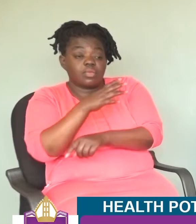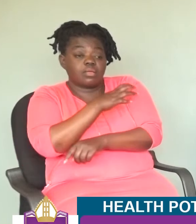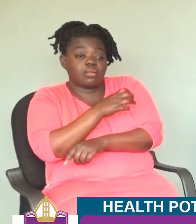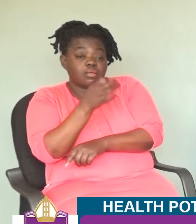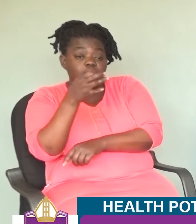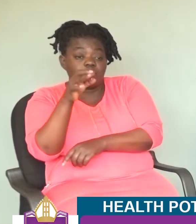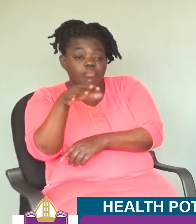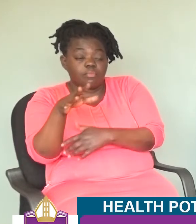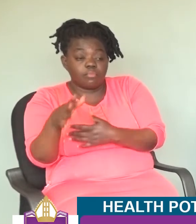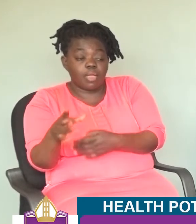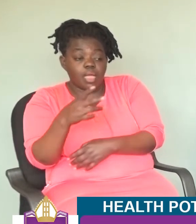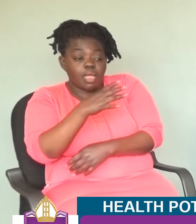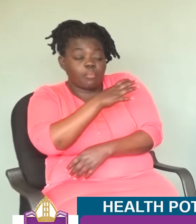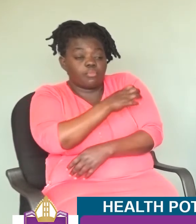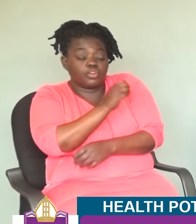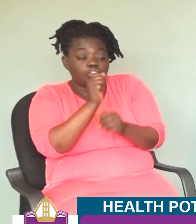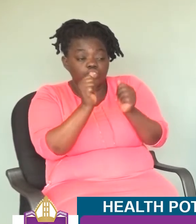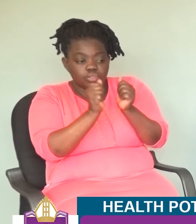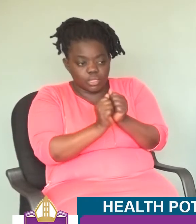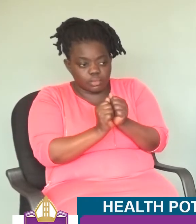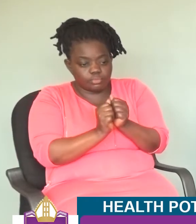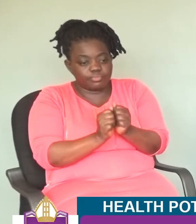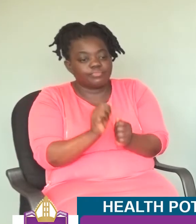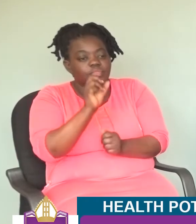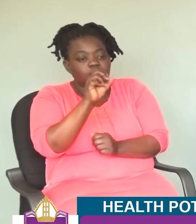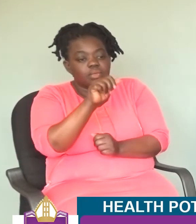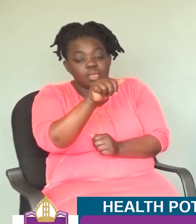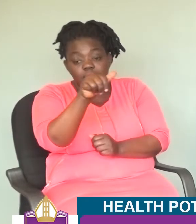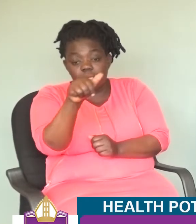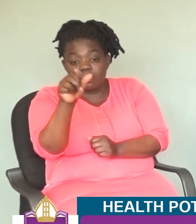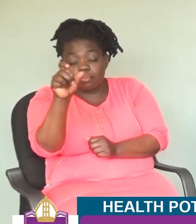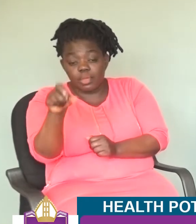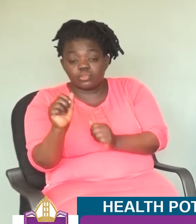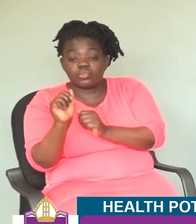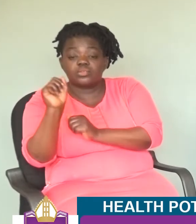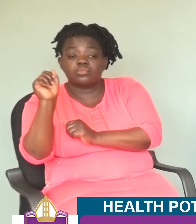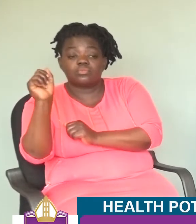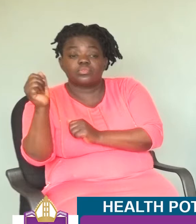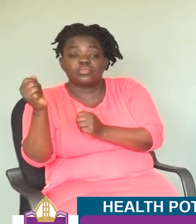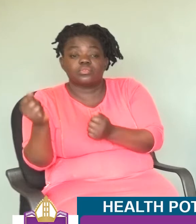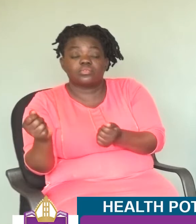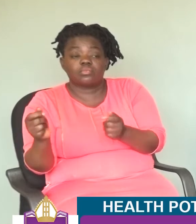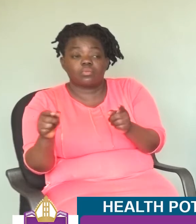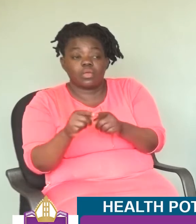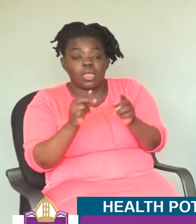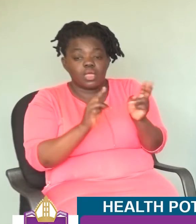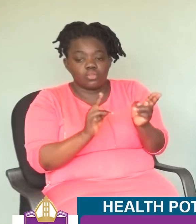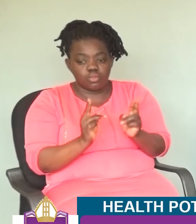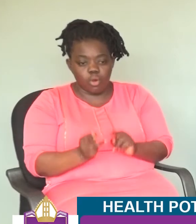your pressure is 10, okay, and somebody's pressure is 15, they're all considered